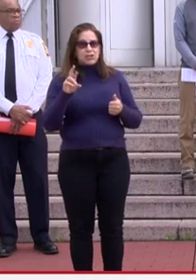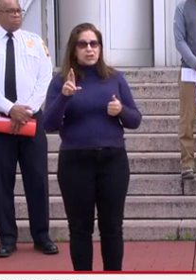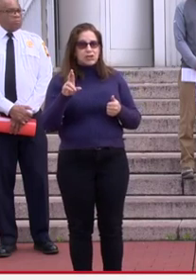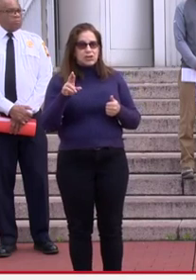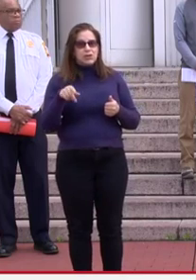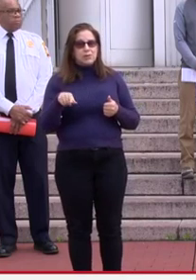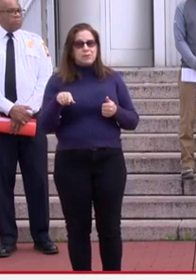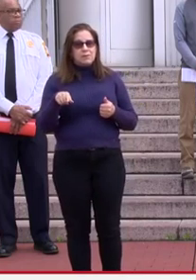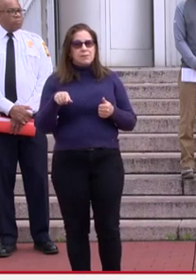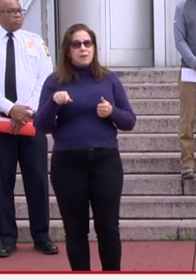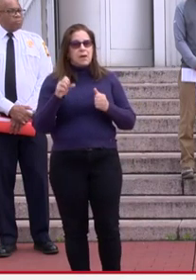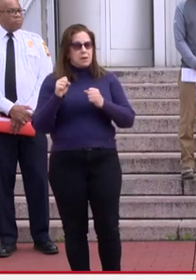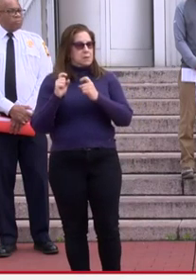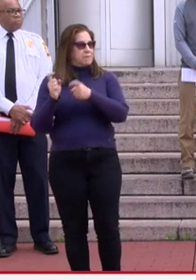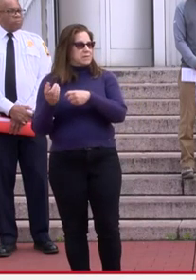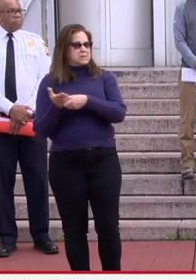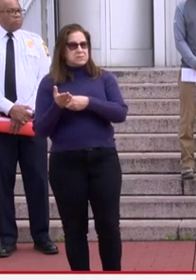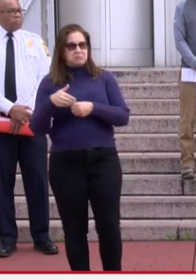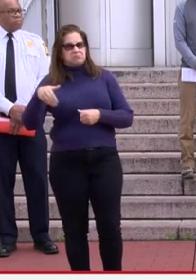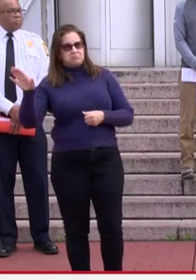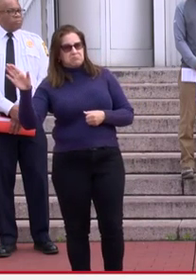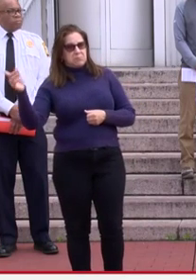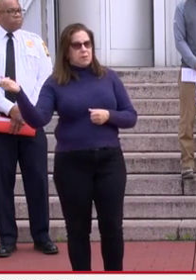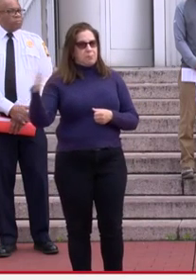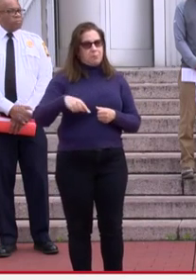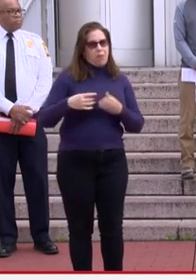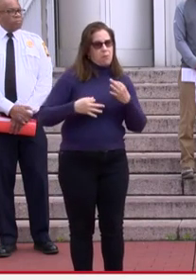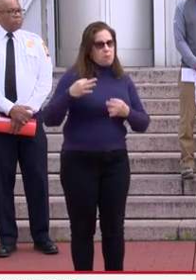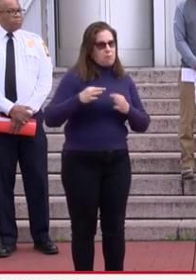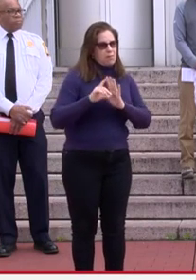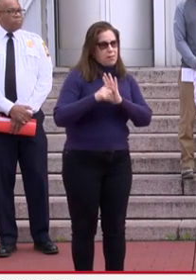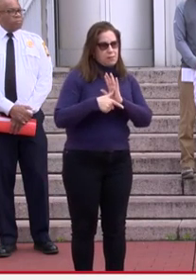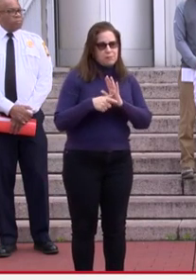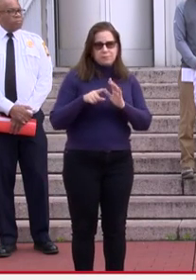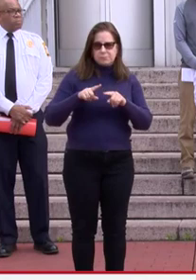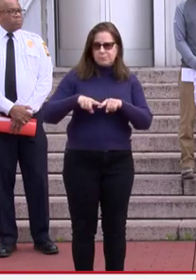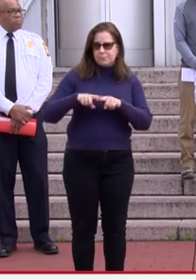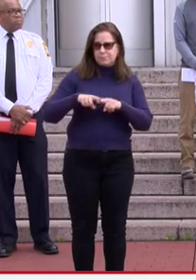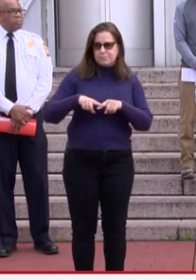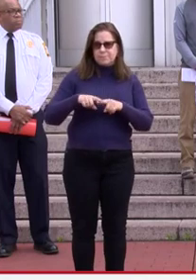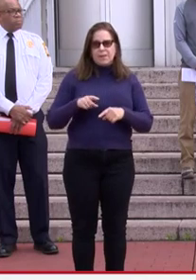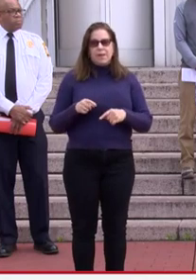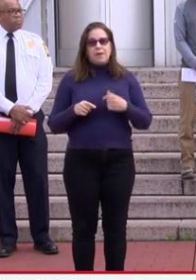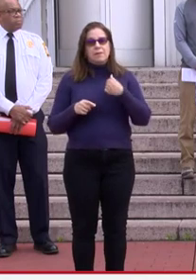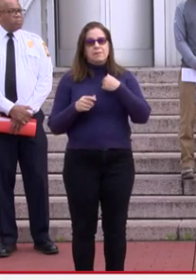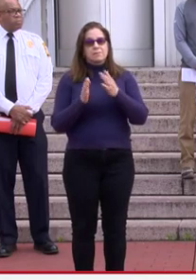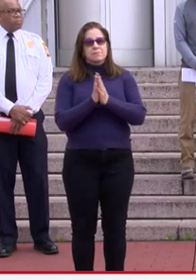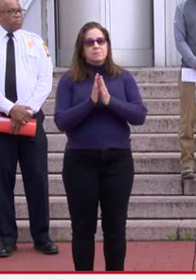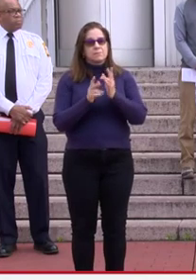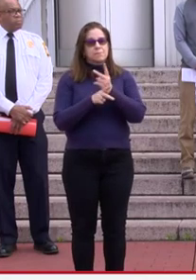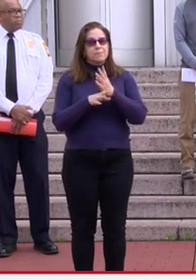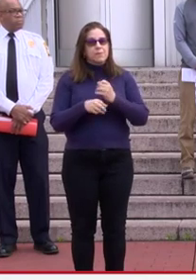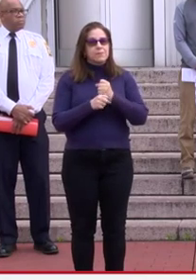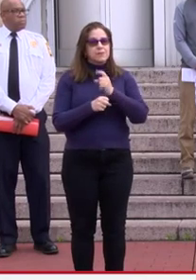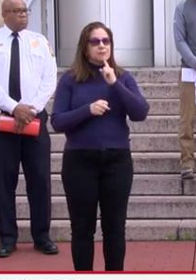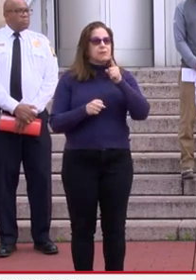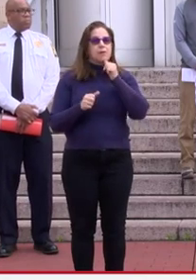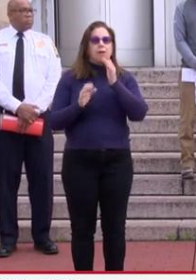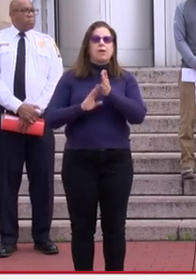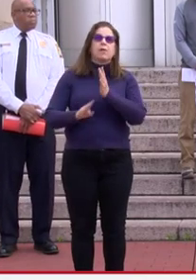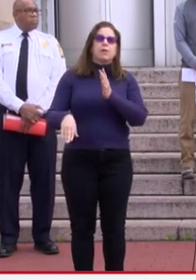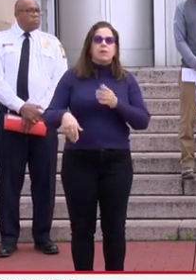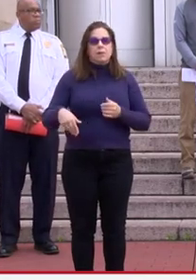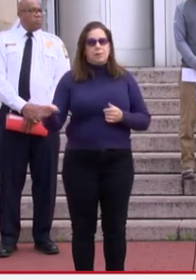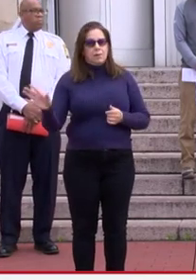police and the prosecutors, and the supervisor's just there to ensure that we don't release somebody who shouldn't be released, who could potentially be a threat